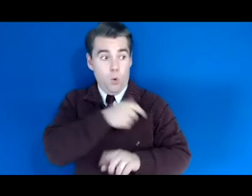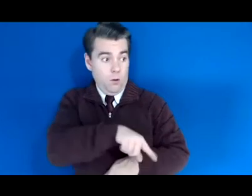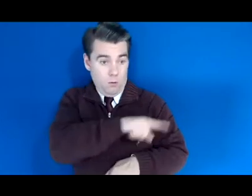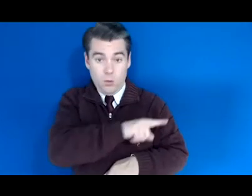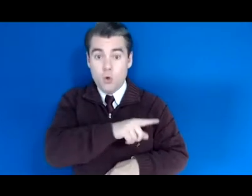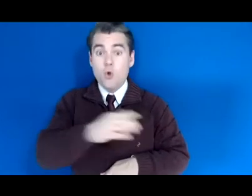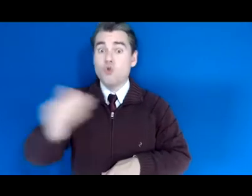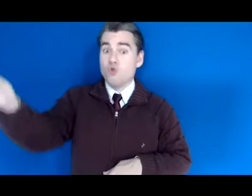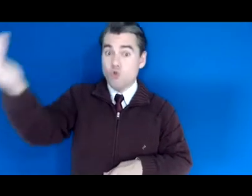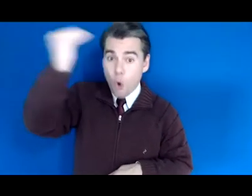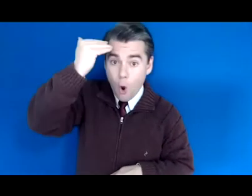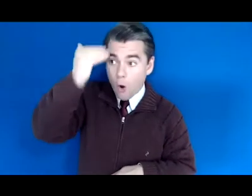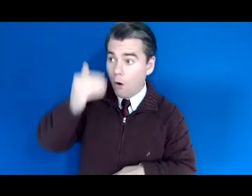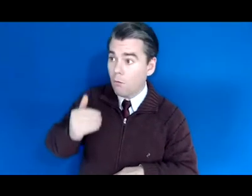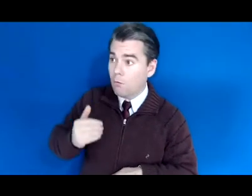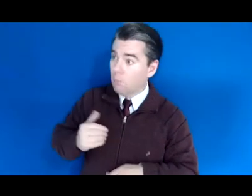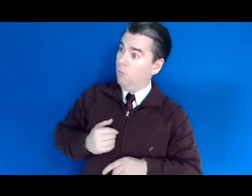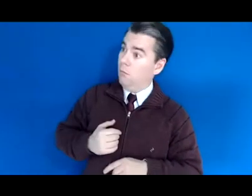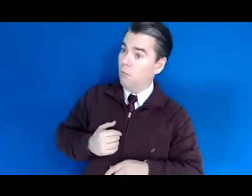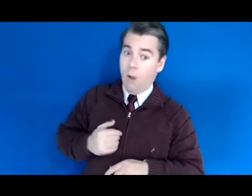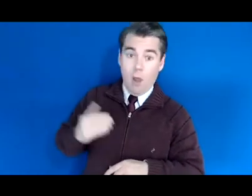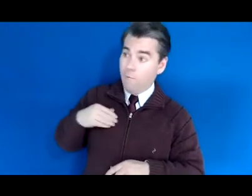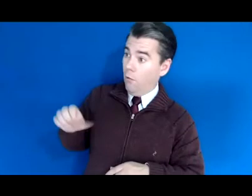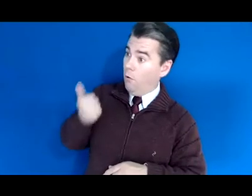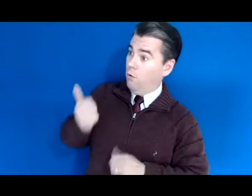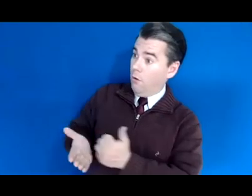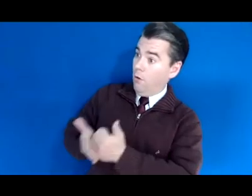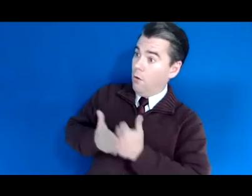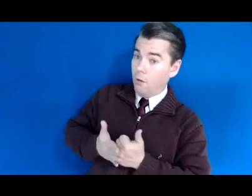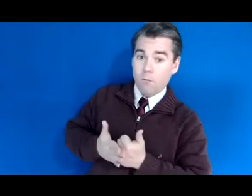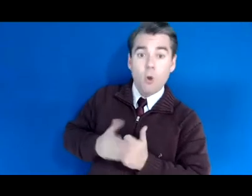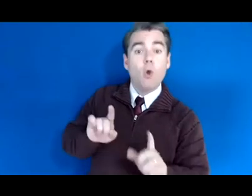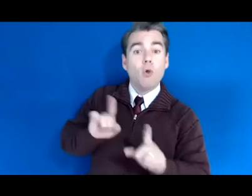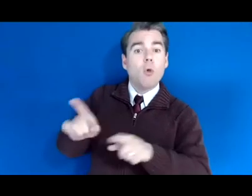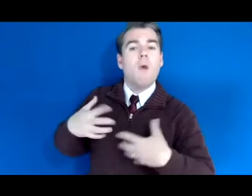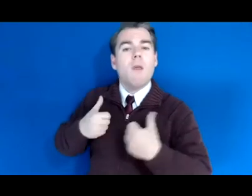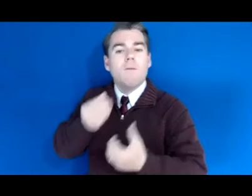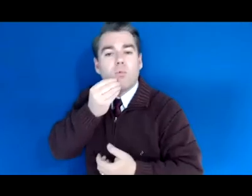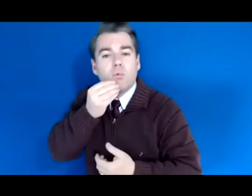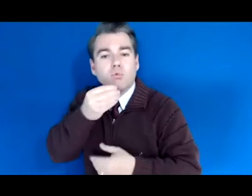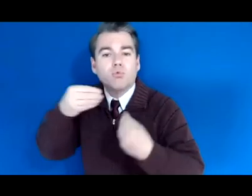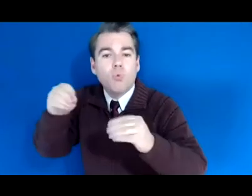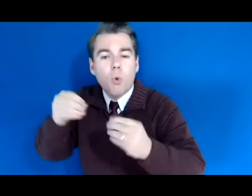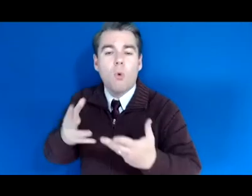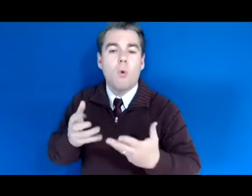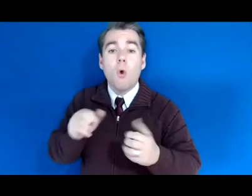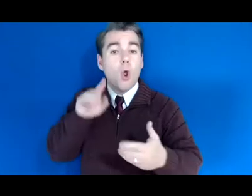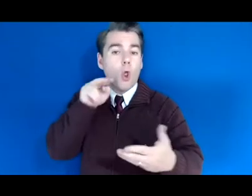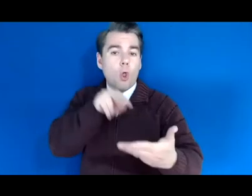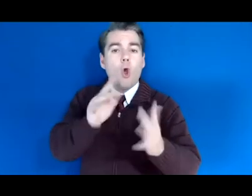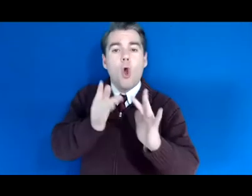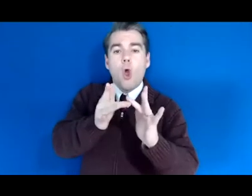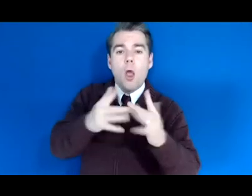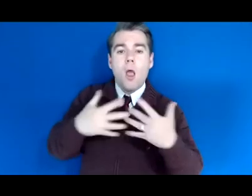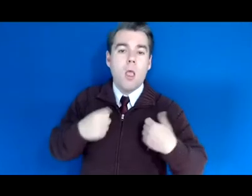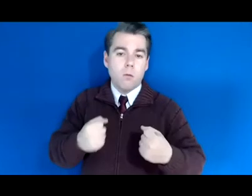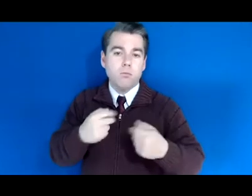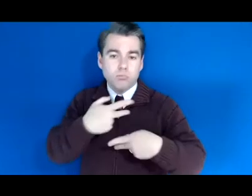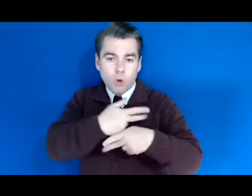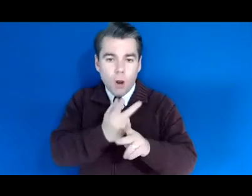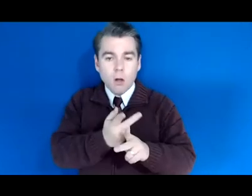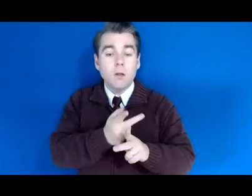is alternative help out there and head into a health food store or look at it online health products, they get